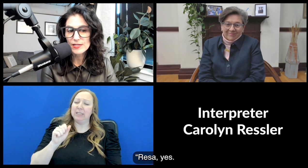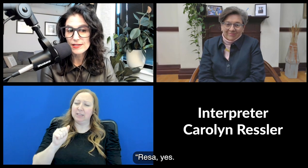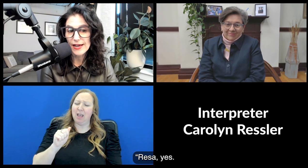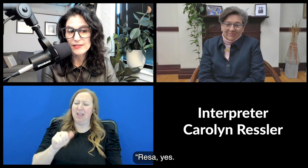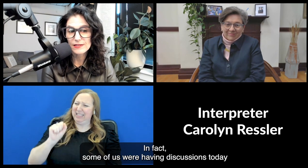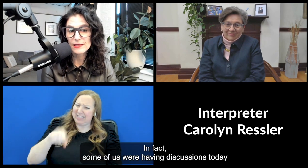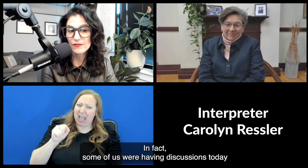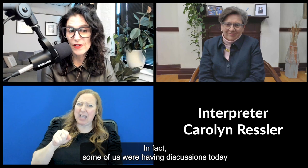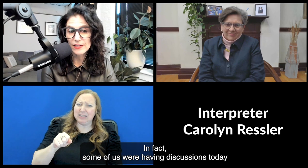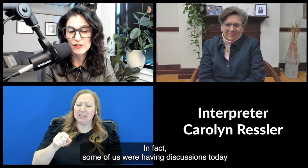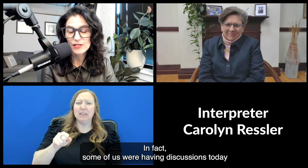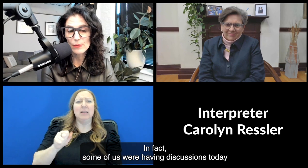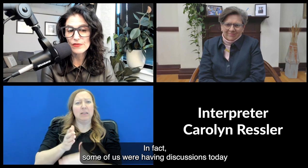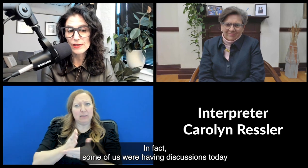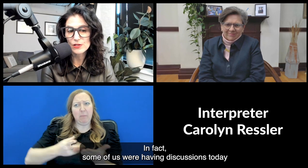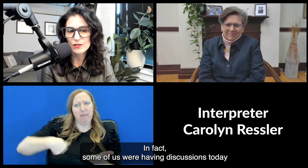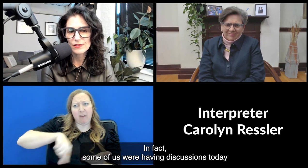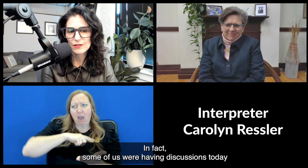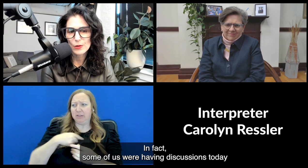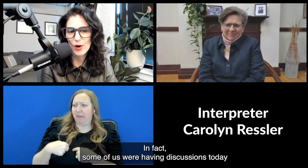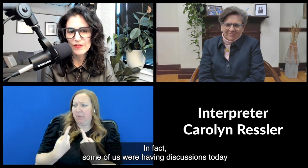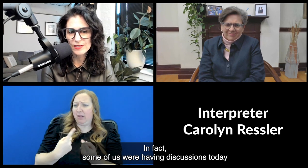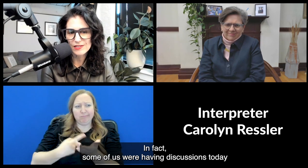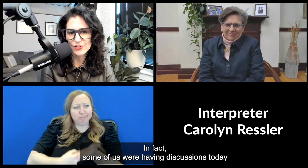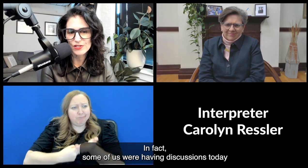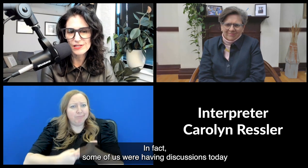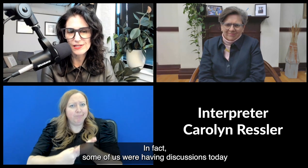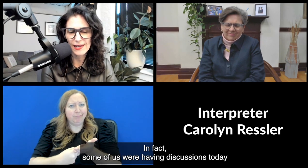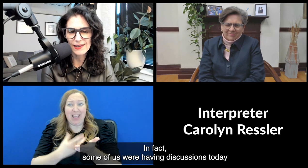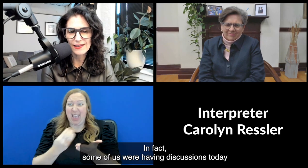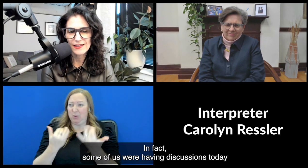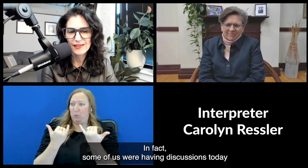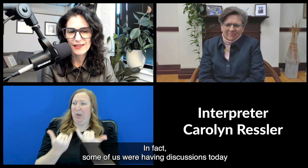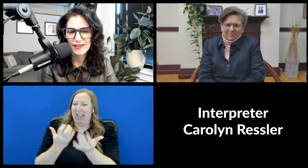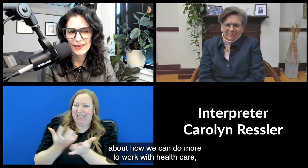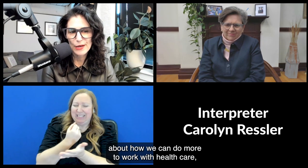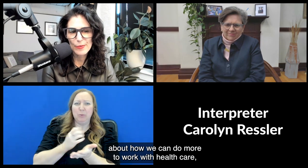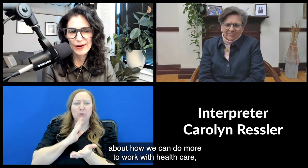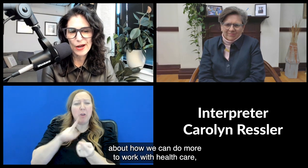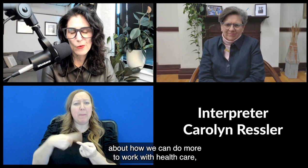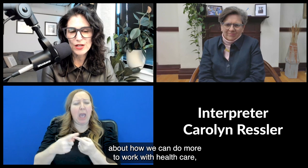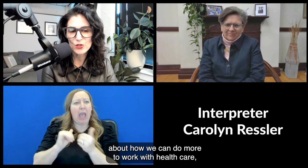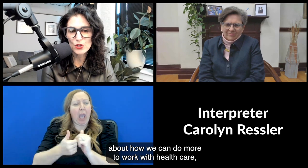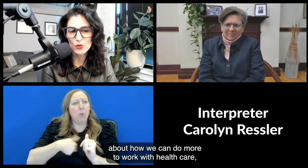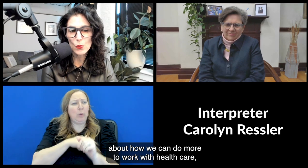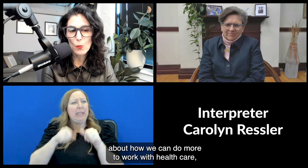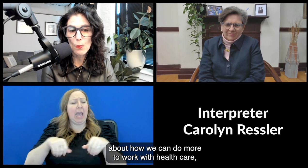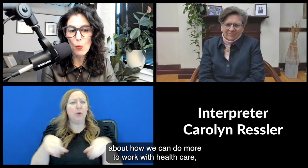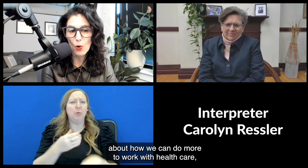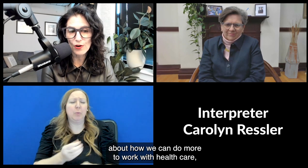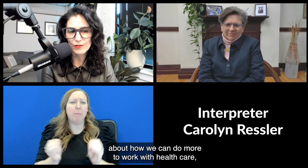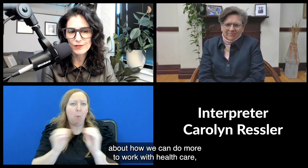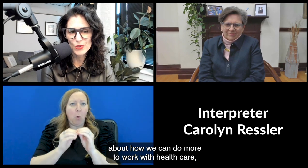Risa, yes. In fact, some of us were having discussions today about how we can do